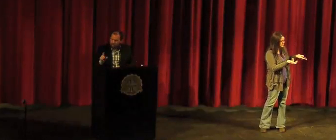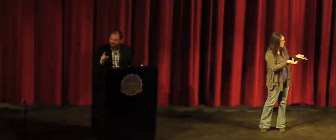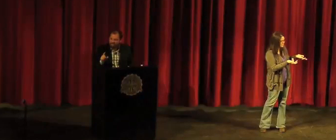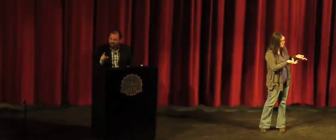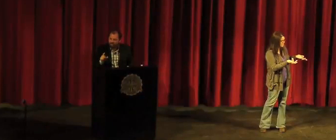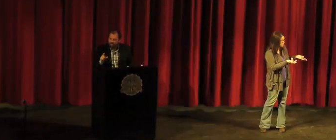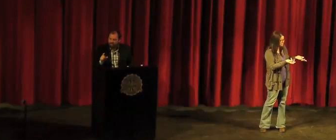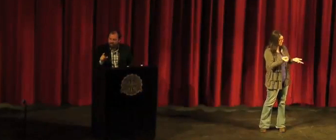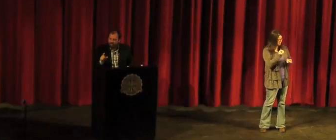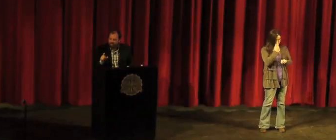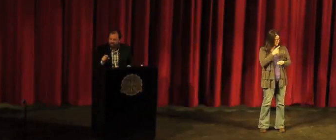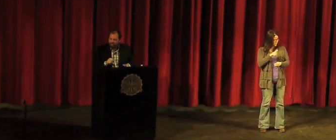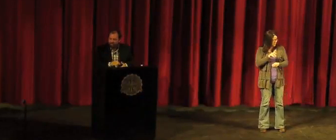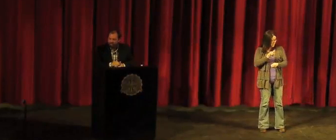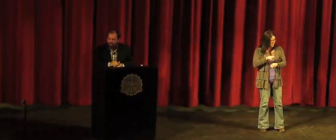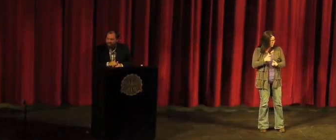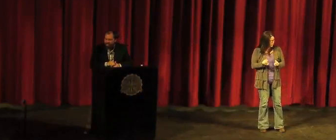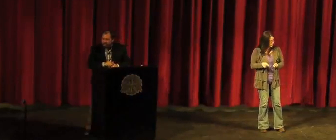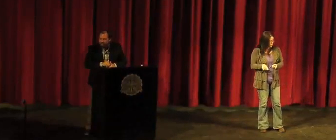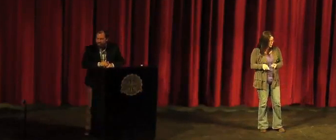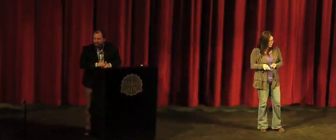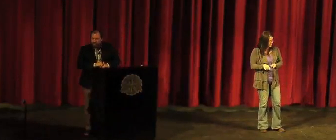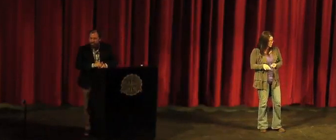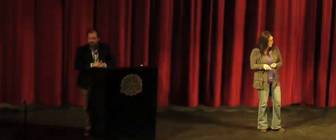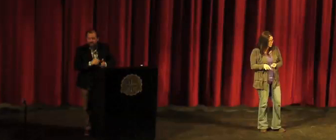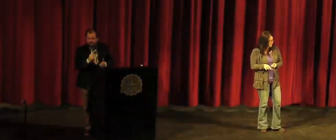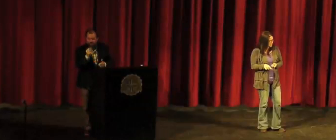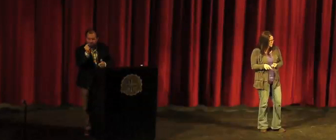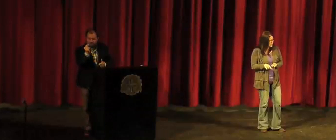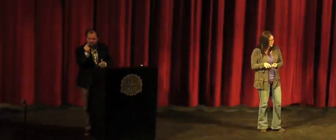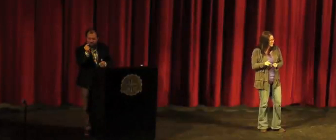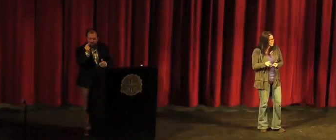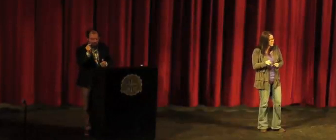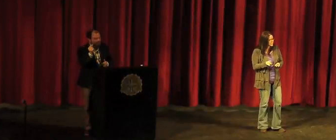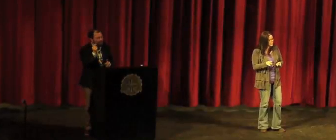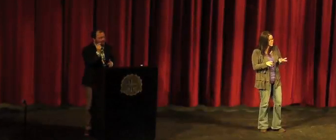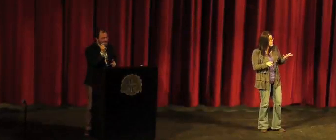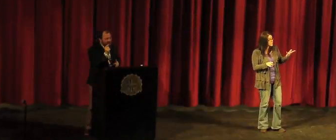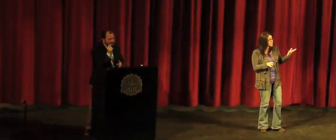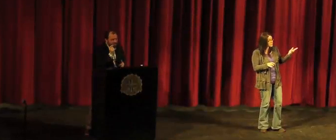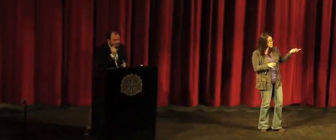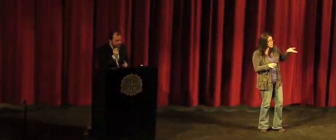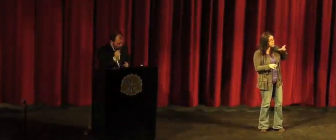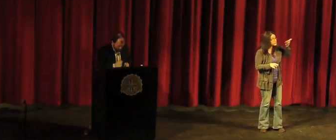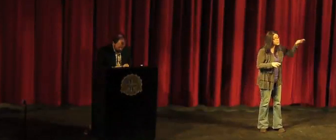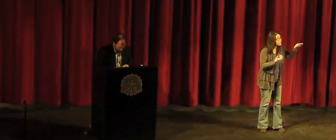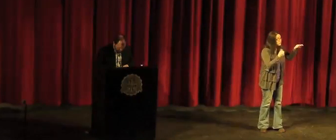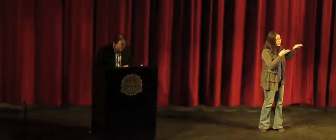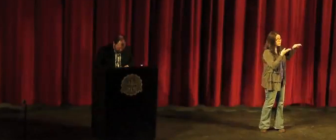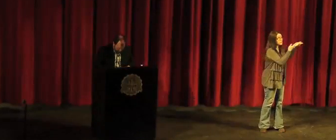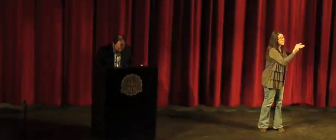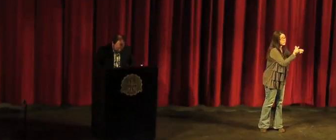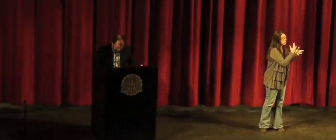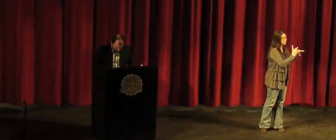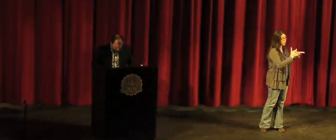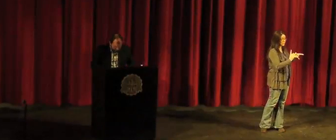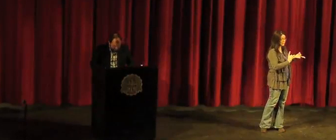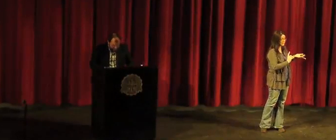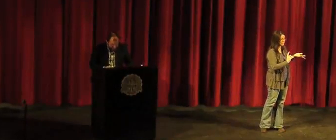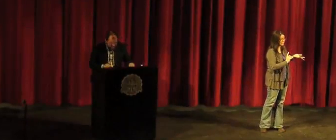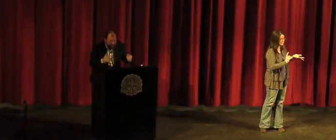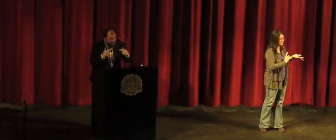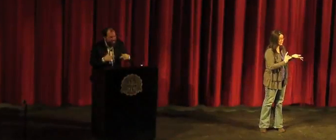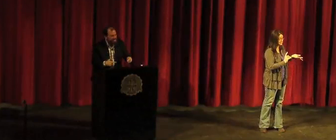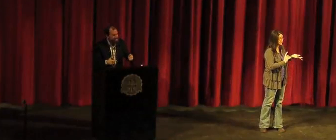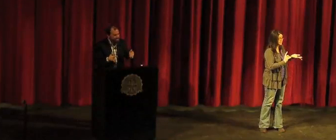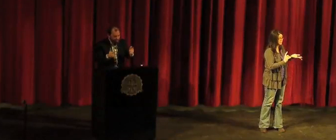Do you see what Lionel's doing? Lionel is inviting Bertie into a different story. But